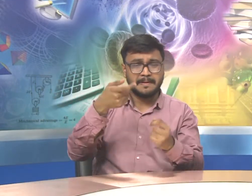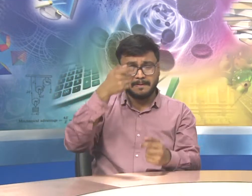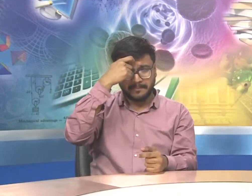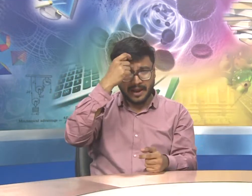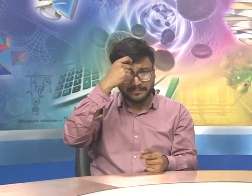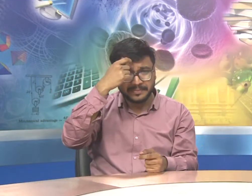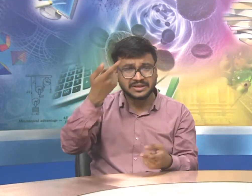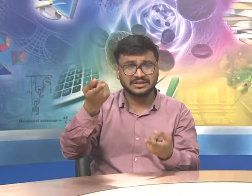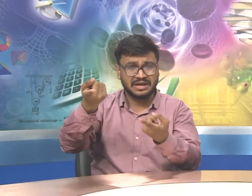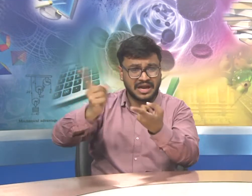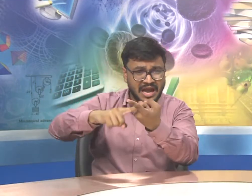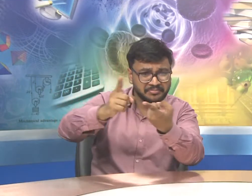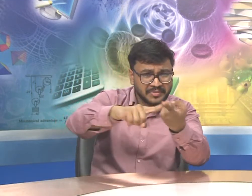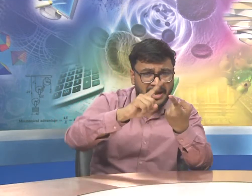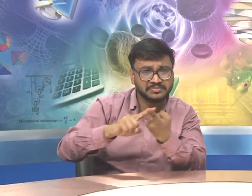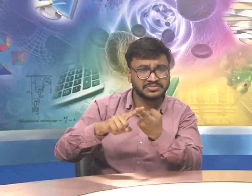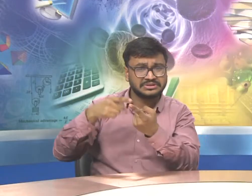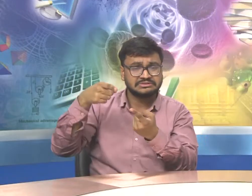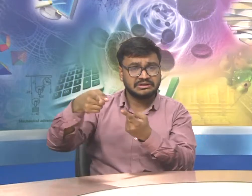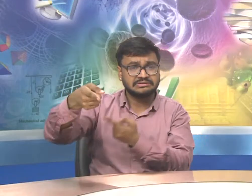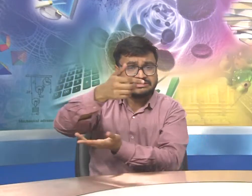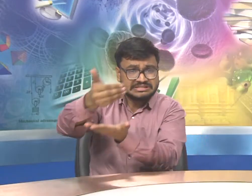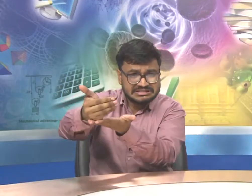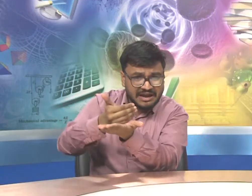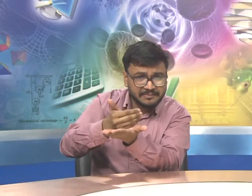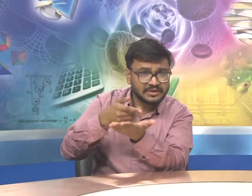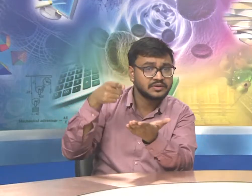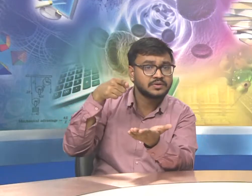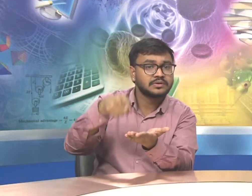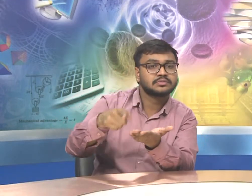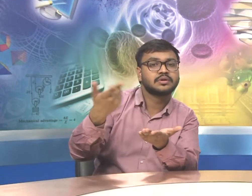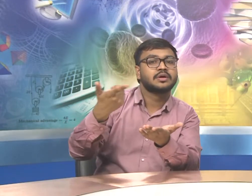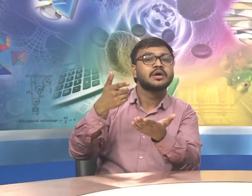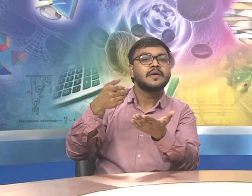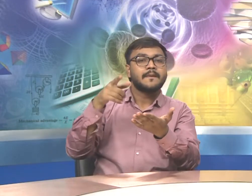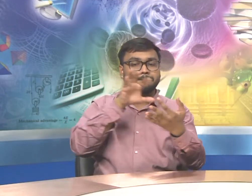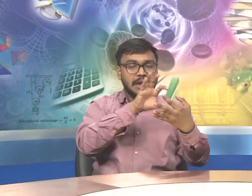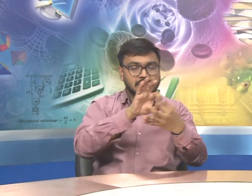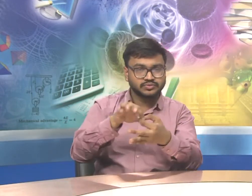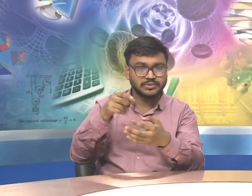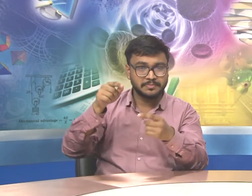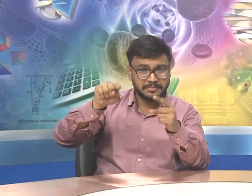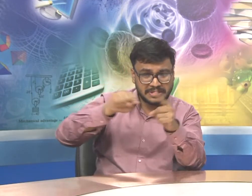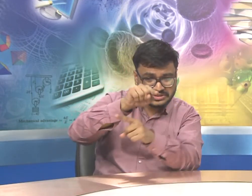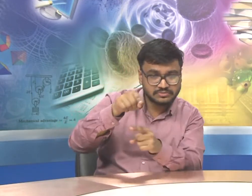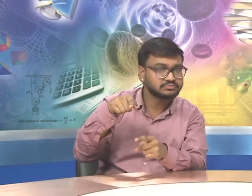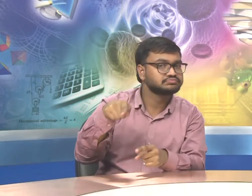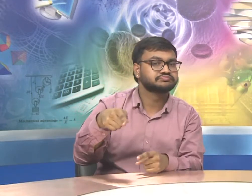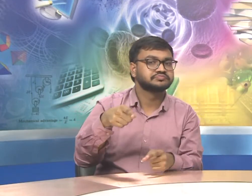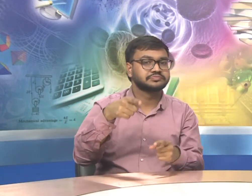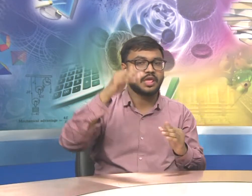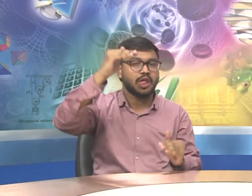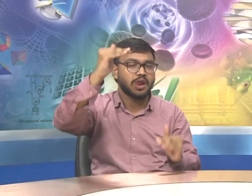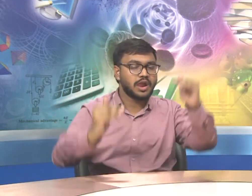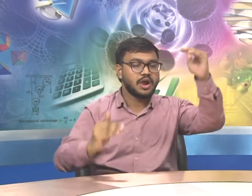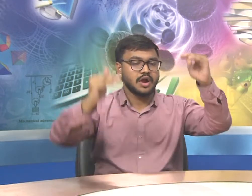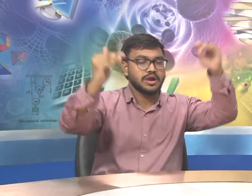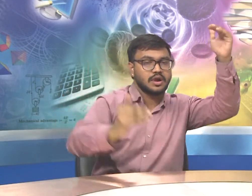So the Supreme Court, in the name of protective discrimination, has justified that